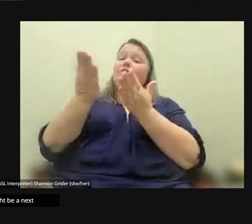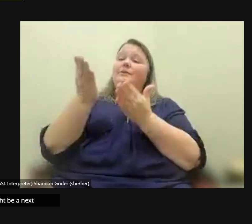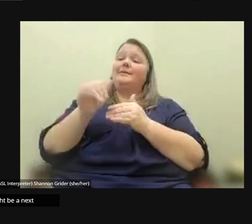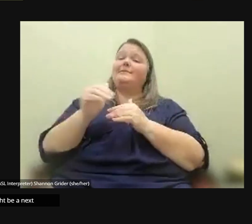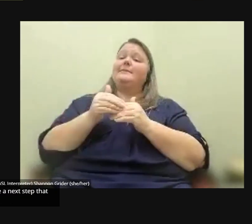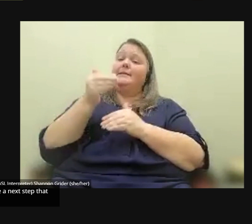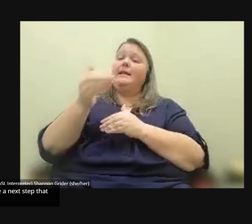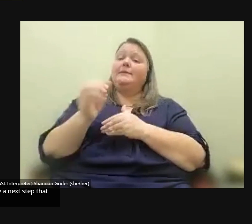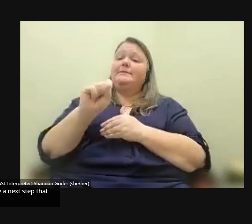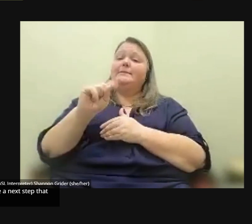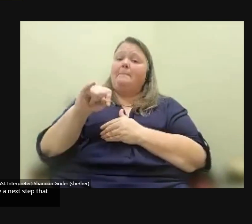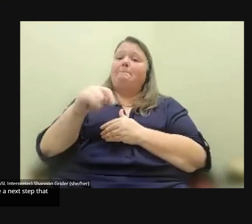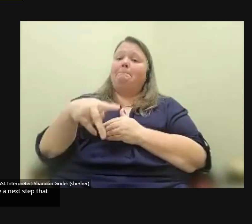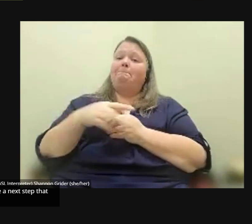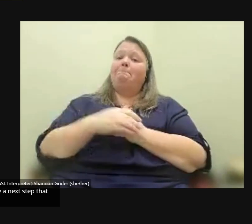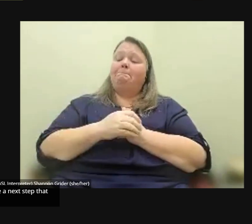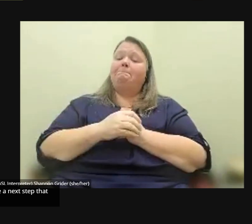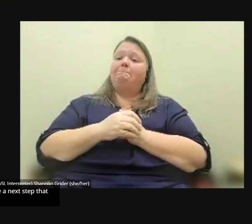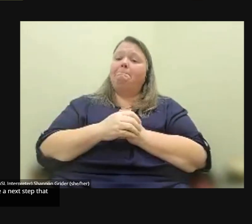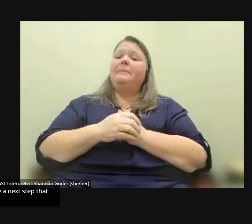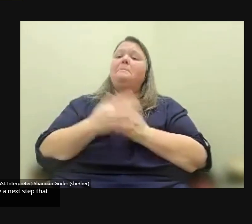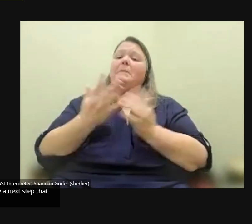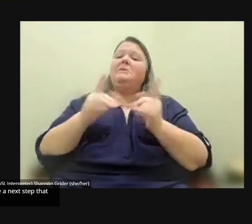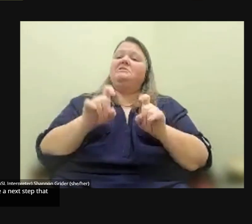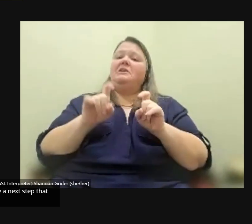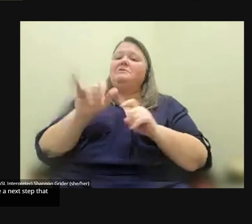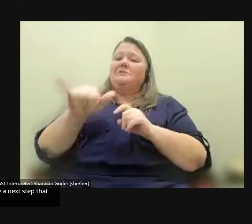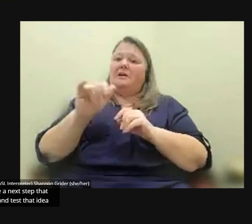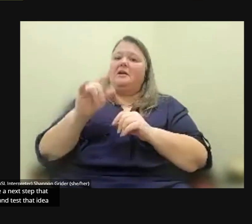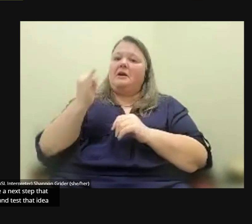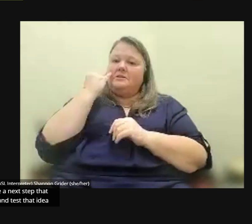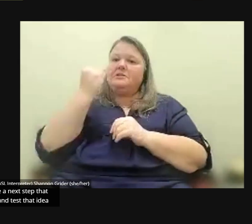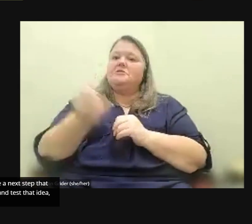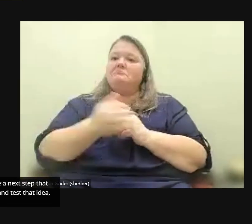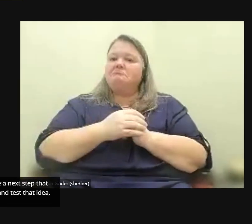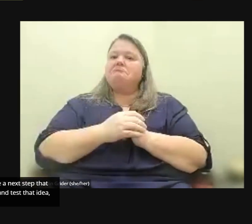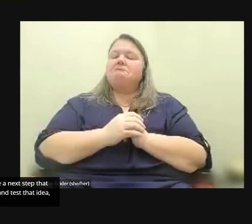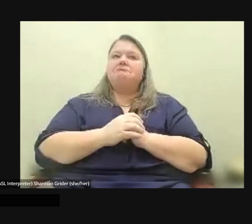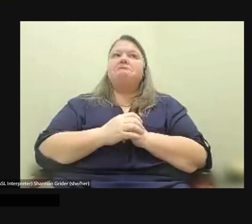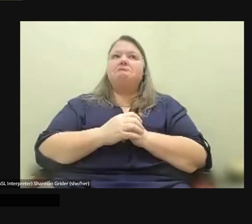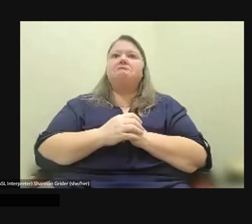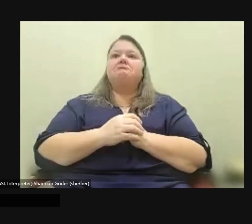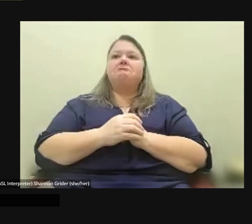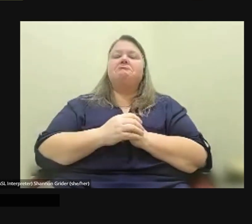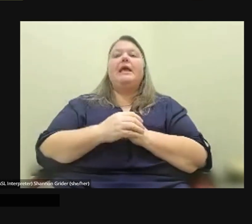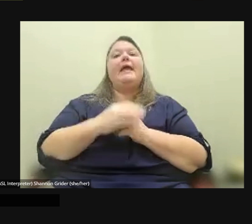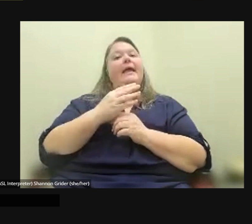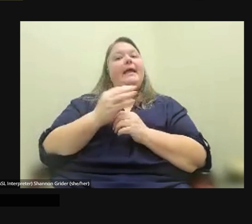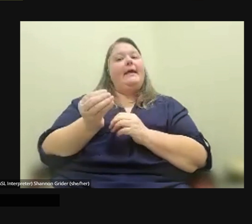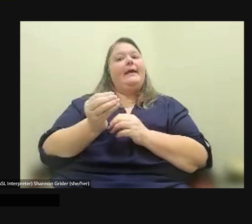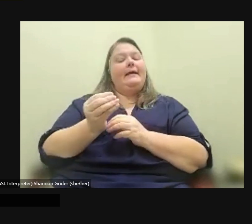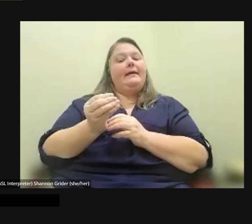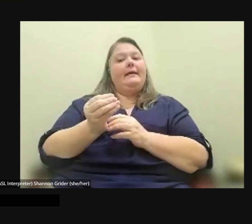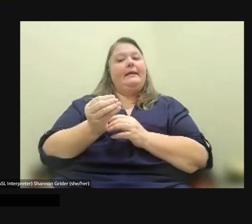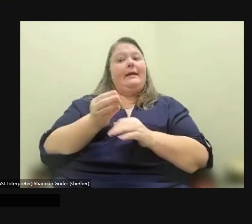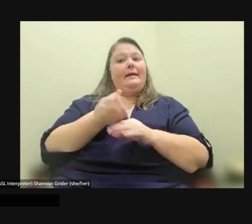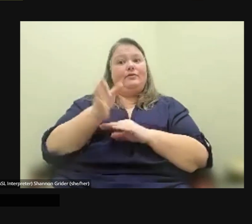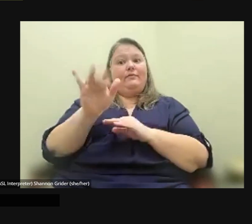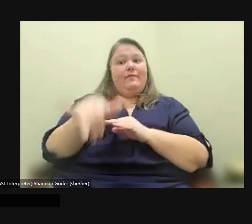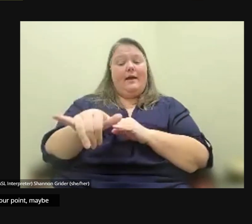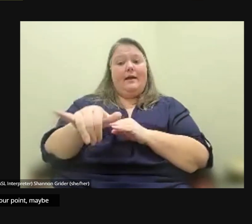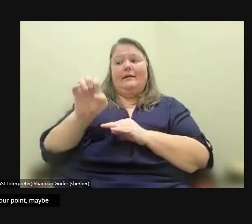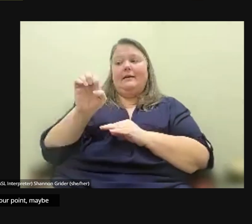forward in that way and test that idea. And then, you know, Edna, to your point, maybe there's a